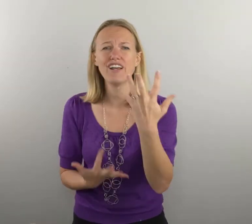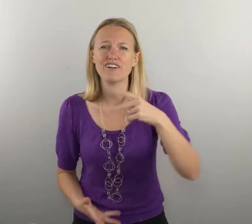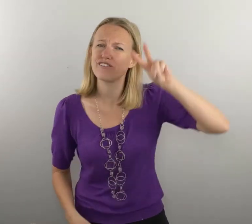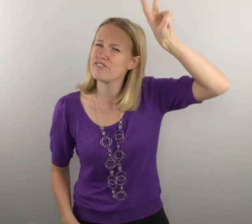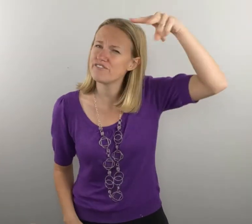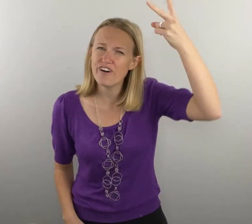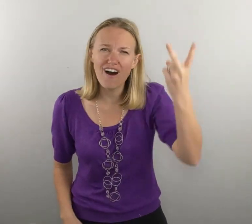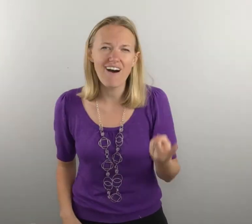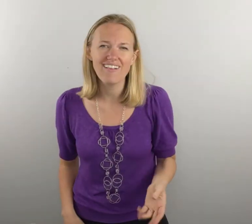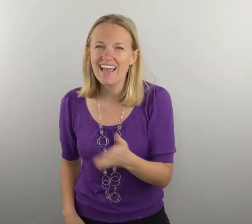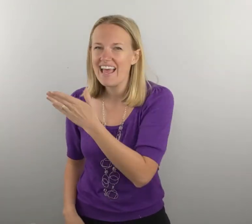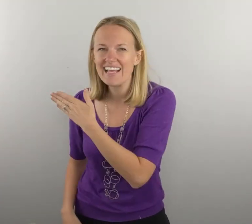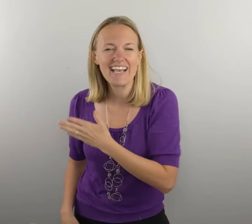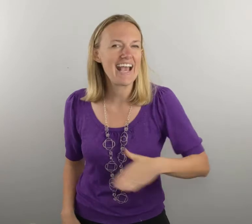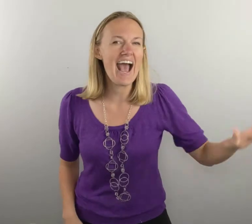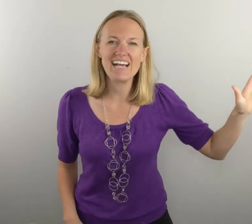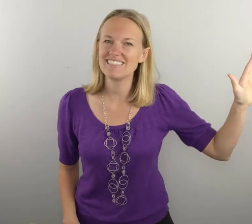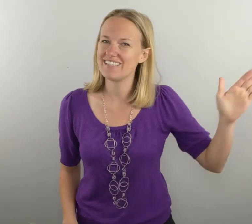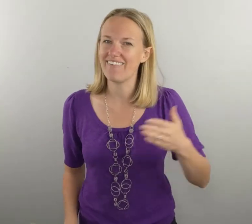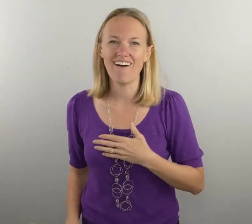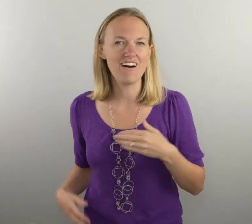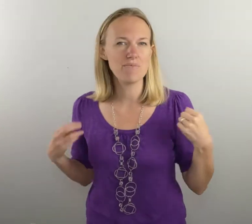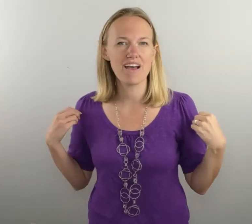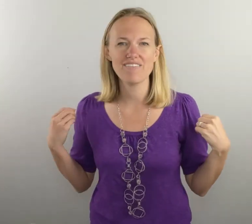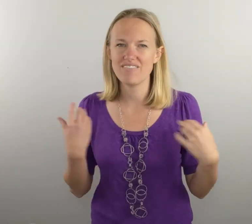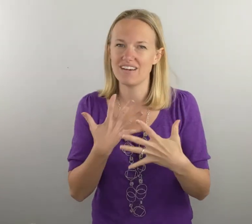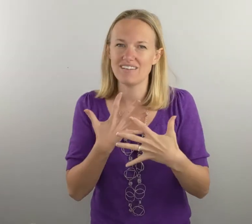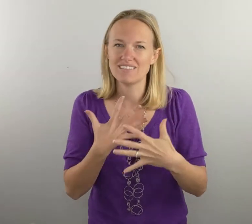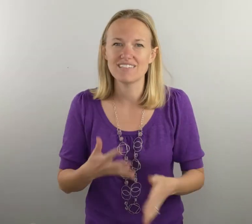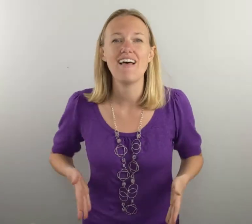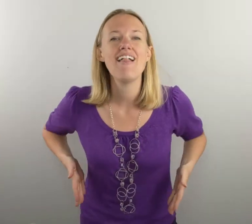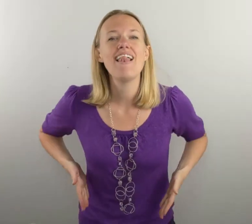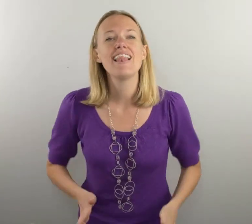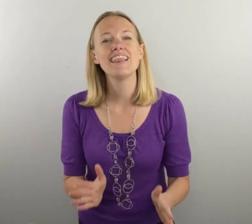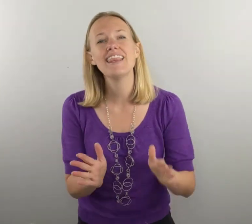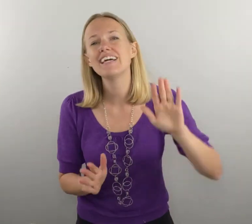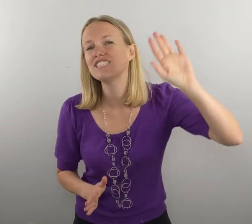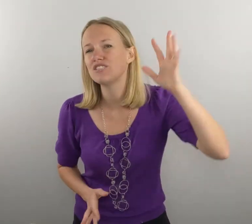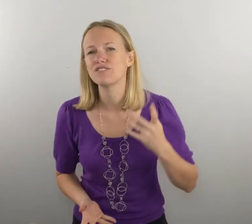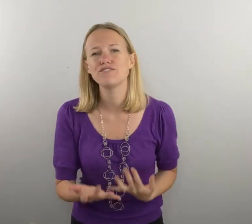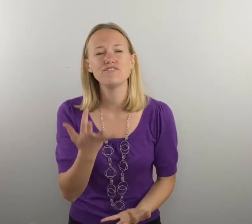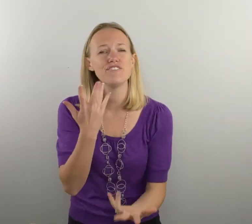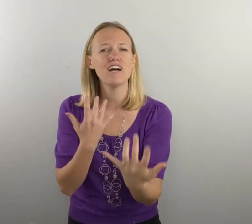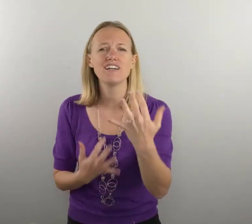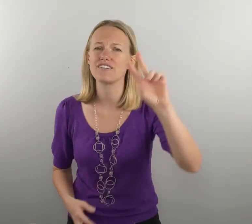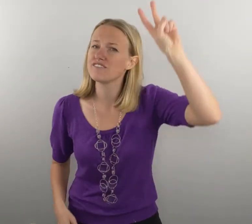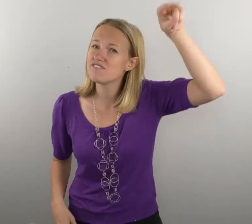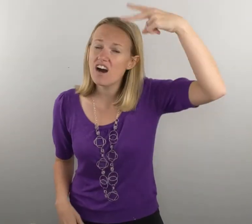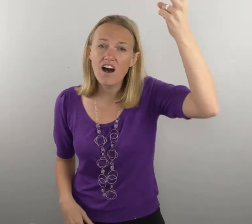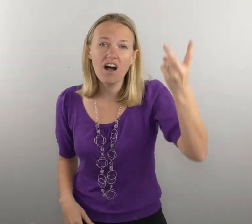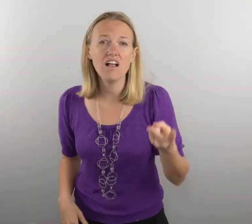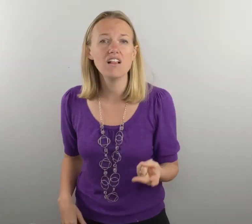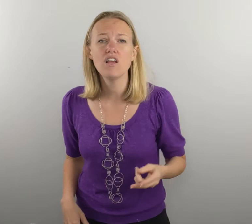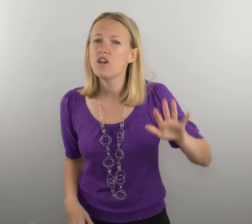fire fall. Cast out all my fears. Let your fire fall.